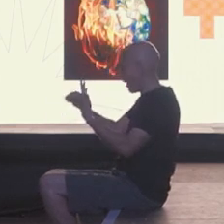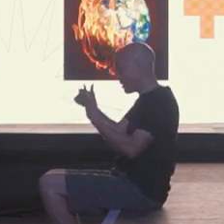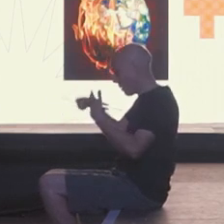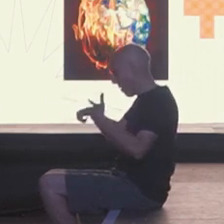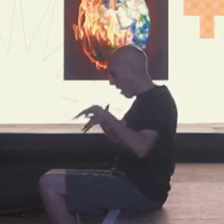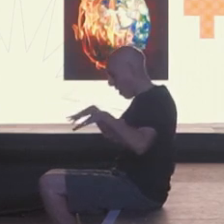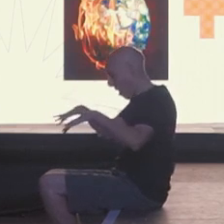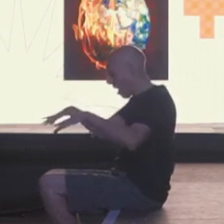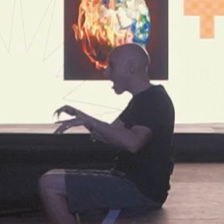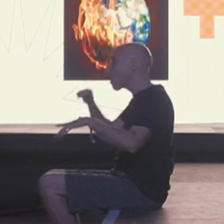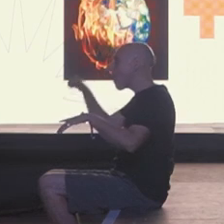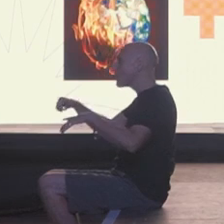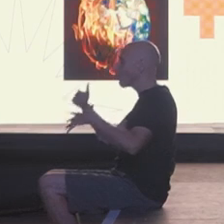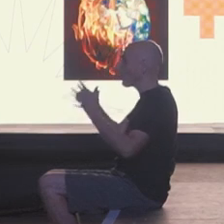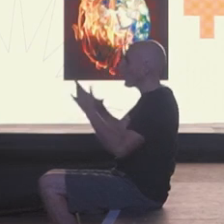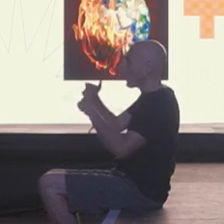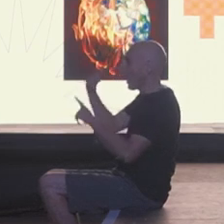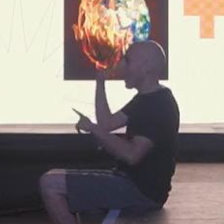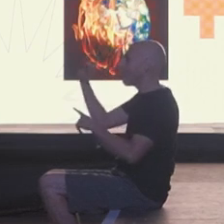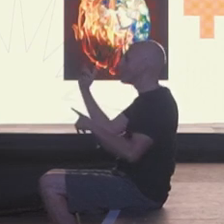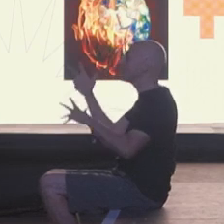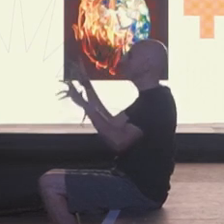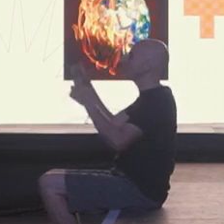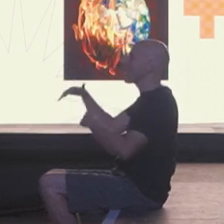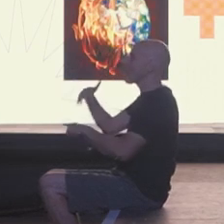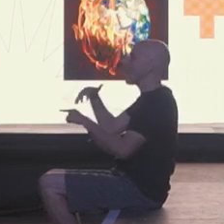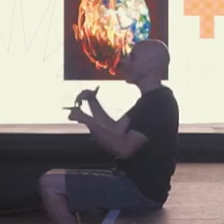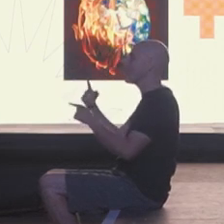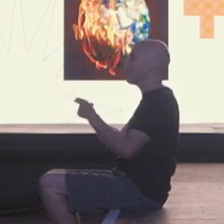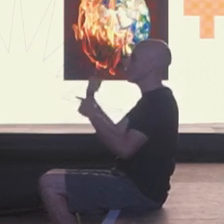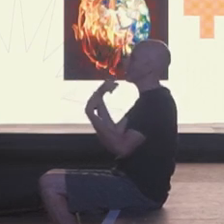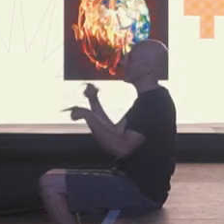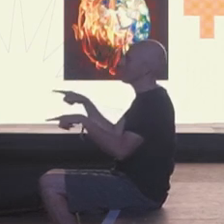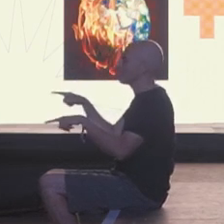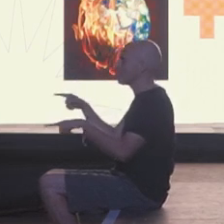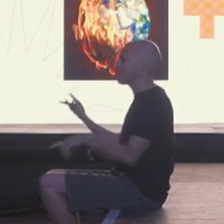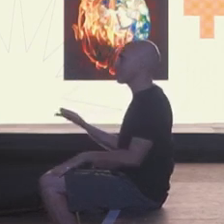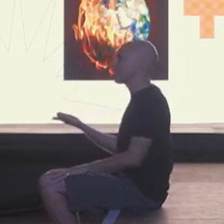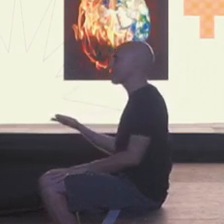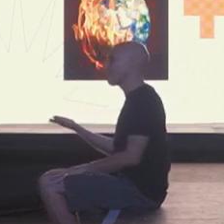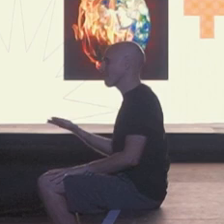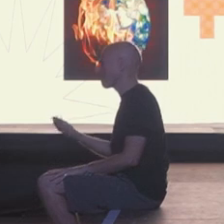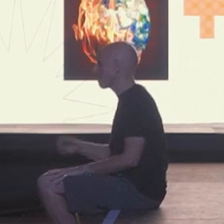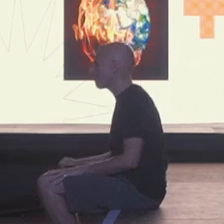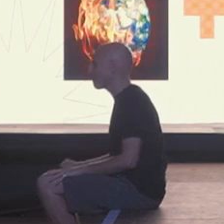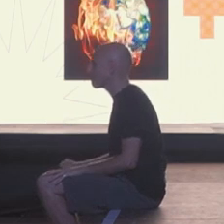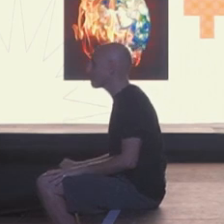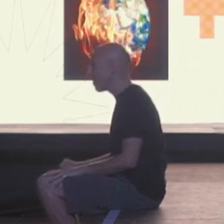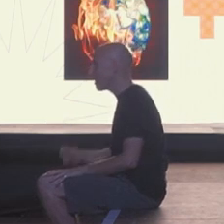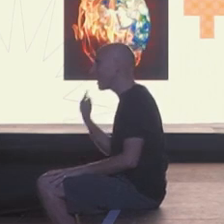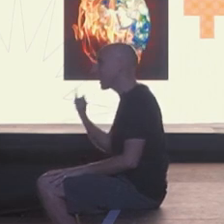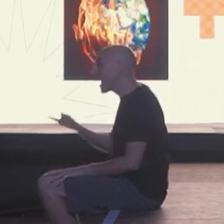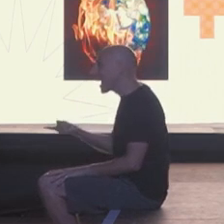then shortly afterwards, the UK government declares a climate emergency. I mean, for a bunch of ragtag anarchists, getting the government to respond